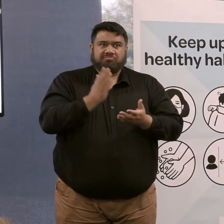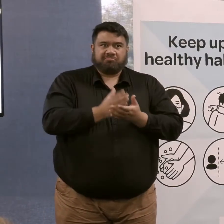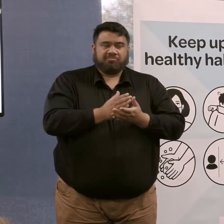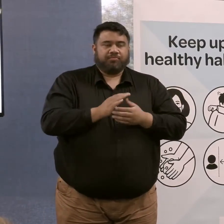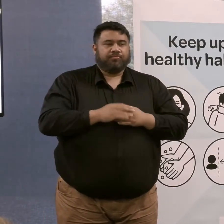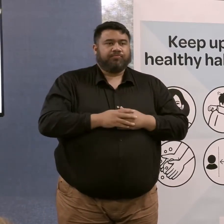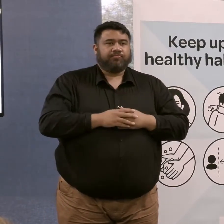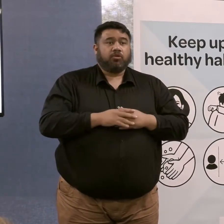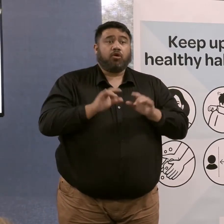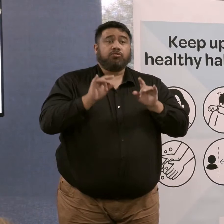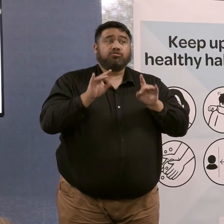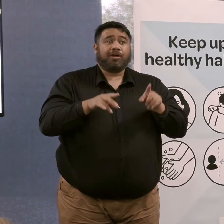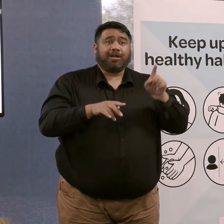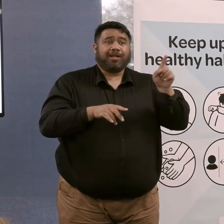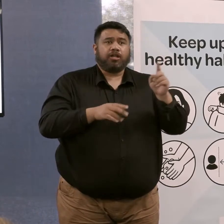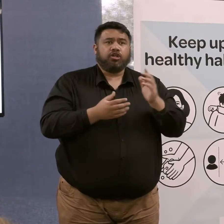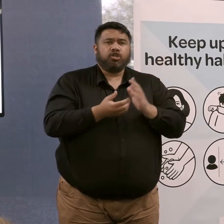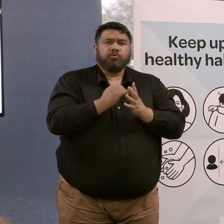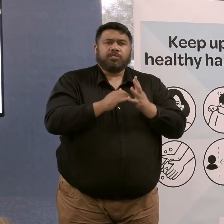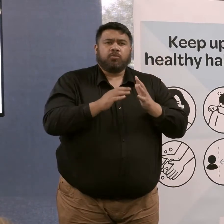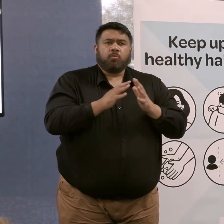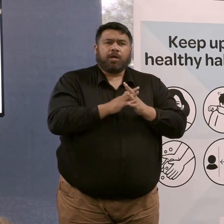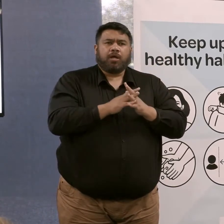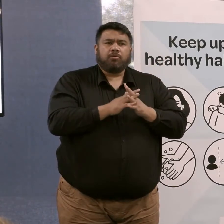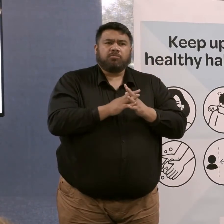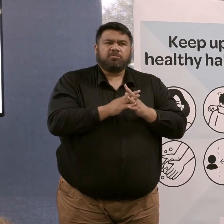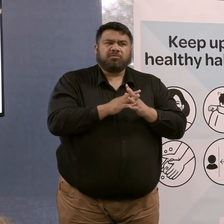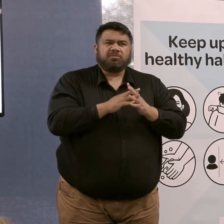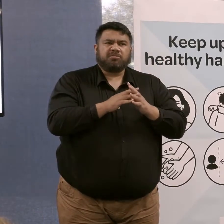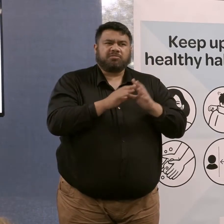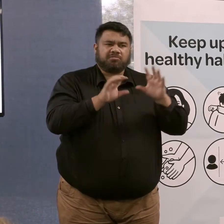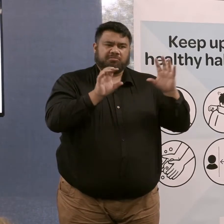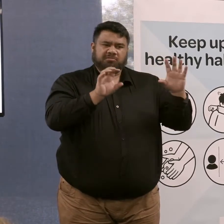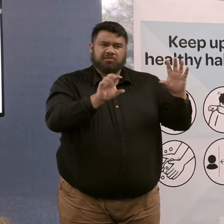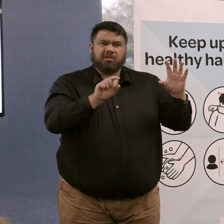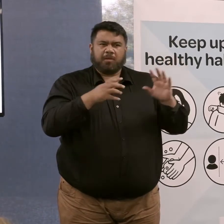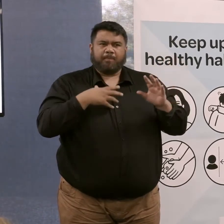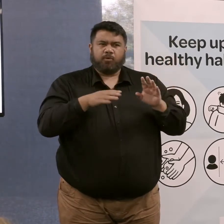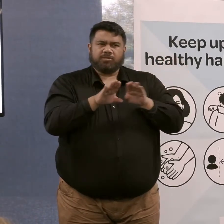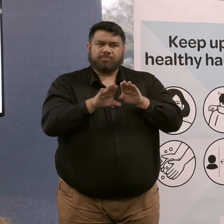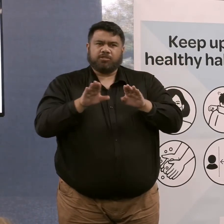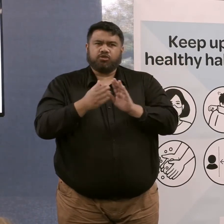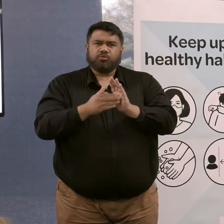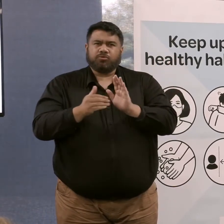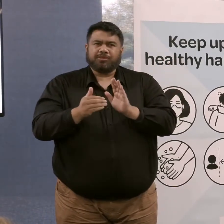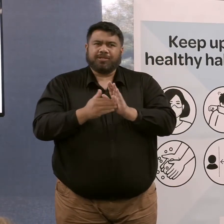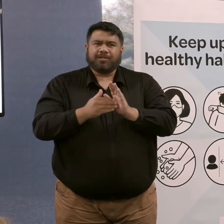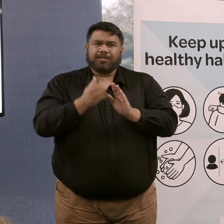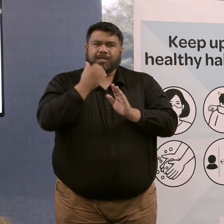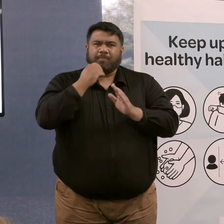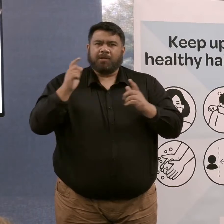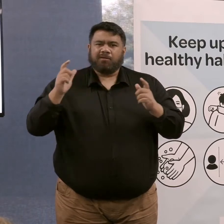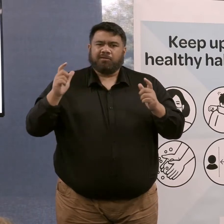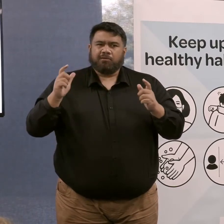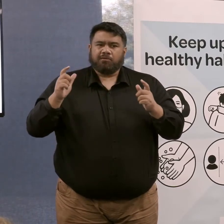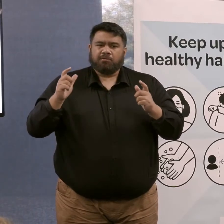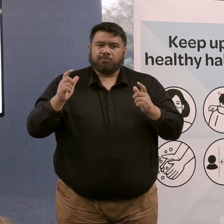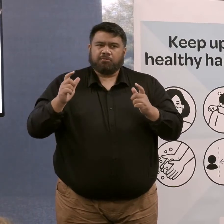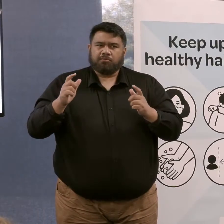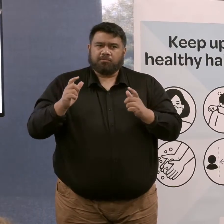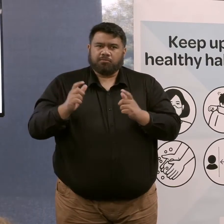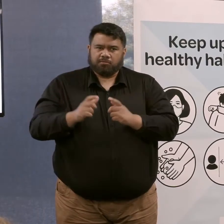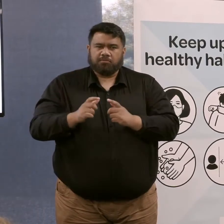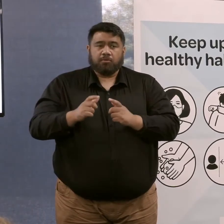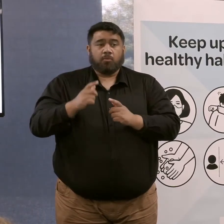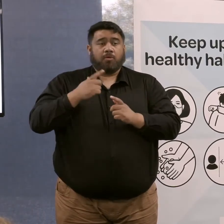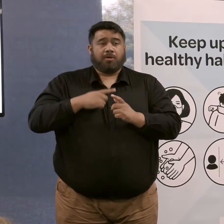New South Wales is following a similar pattern to New Zealand, and their cases have plateaued down again at a level maybe similar to ours, and that's